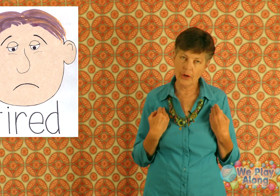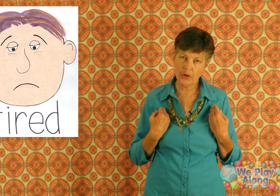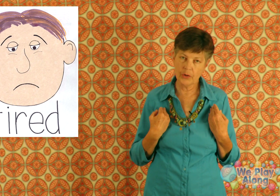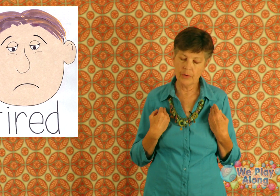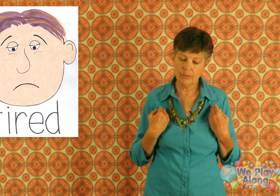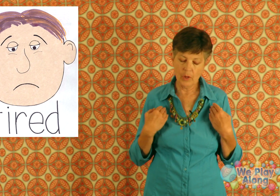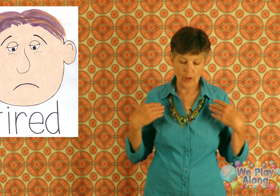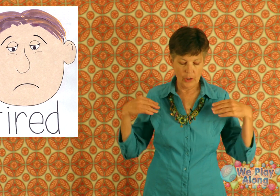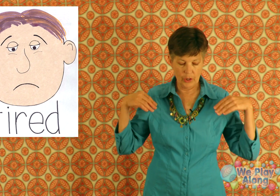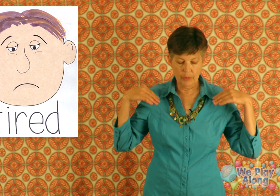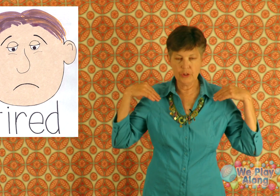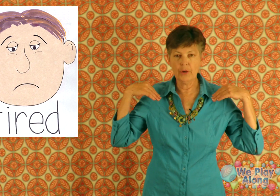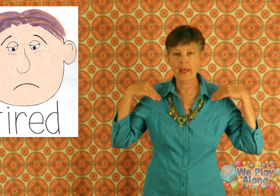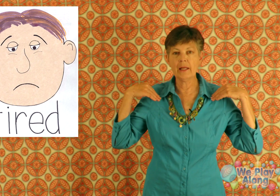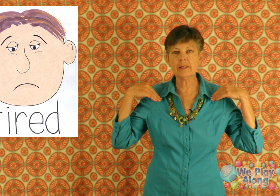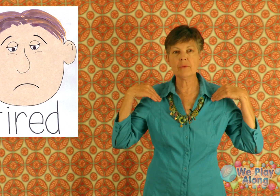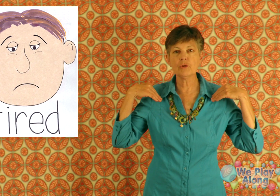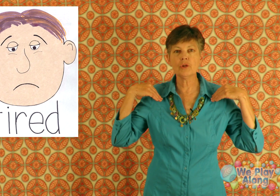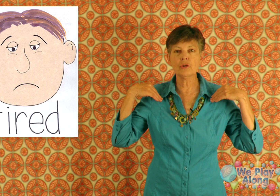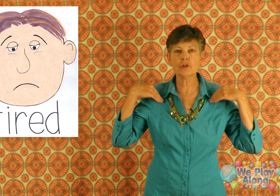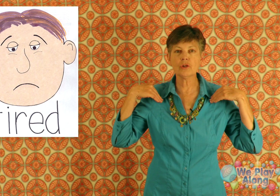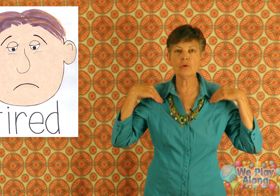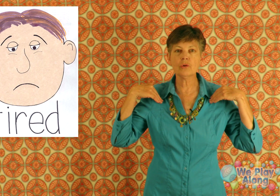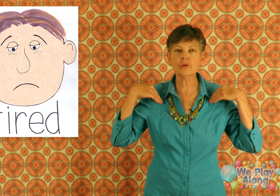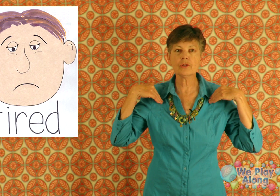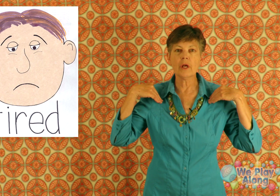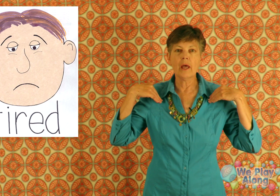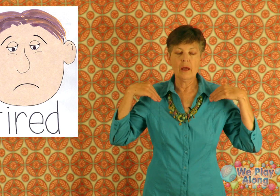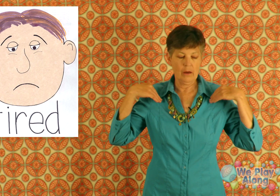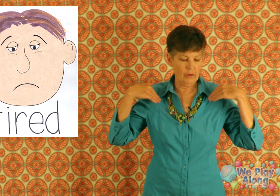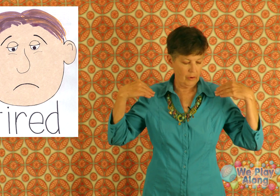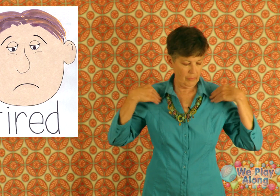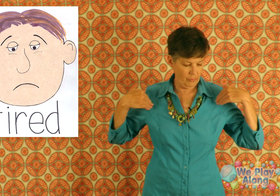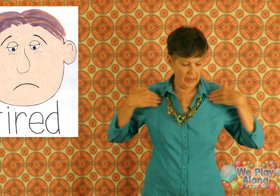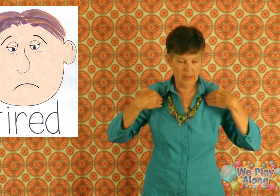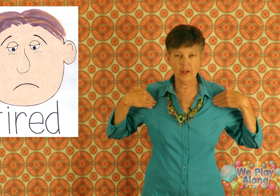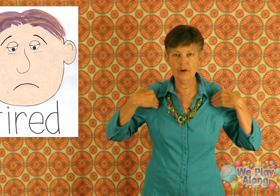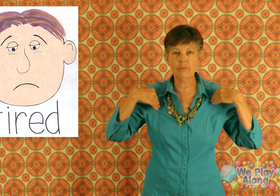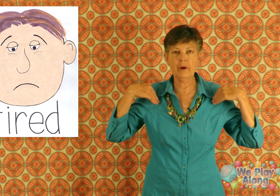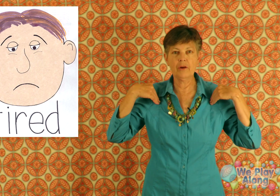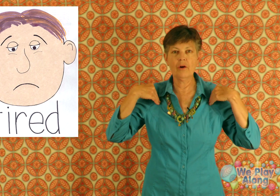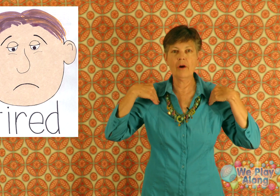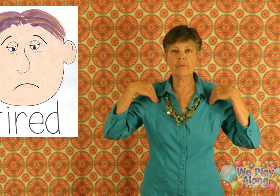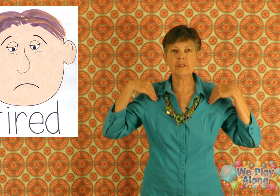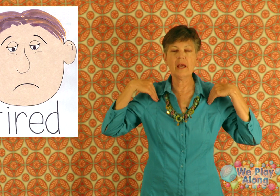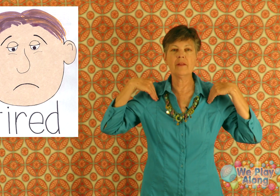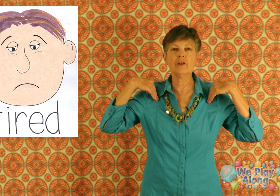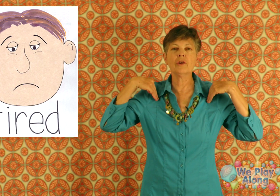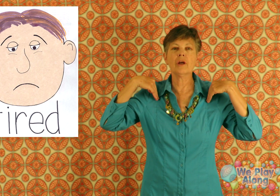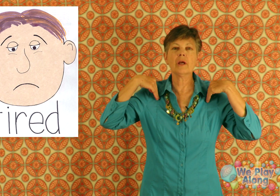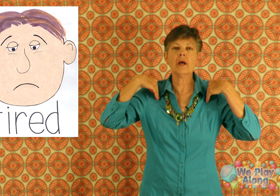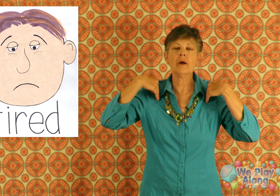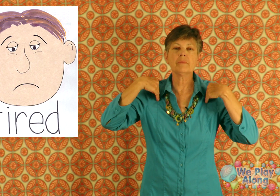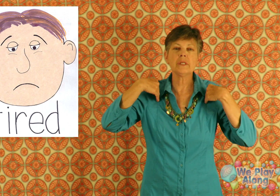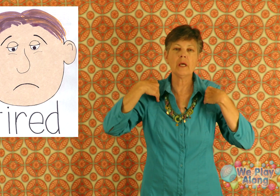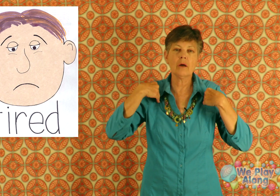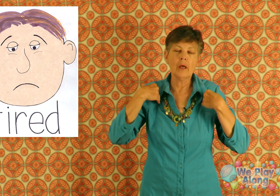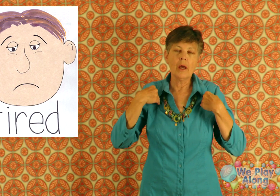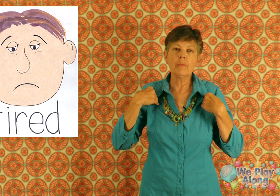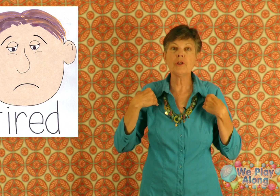Tired. You're going to put your hands up to your shoulders, or right in here by your arms, and then you're going to come down. But you